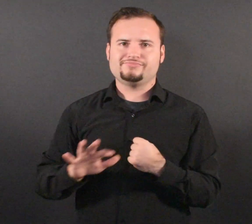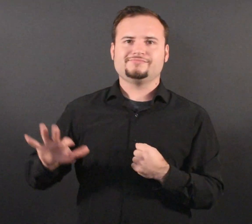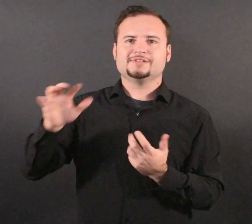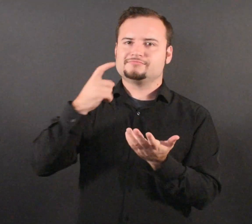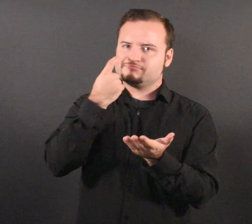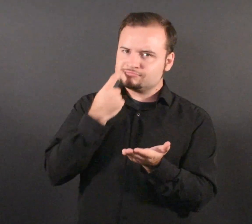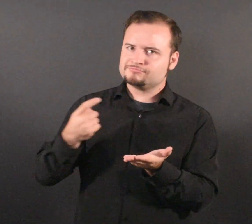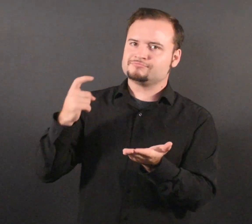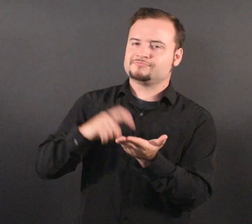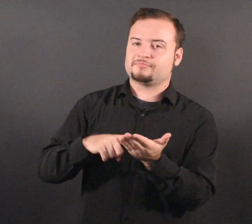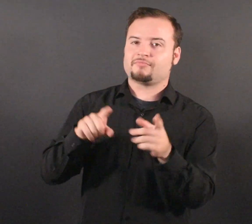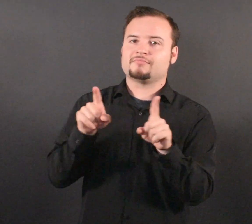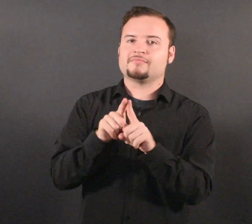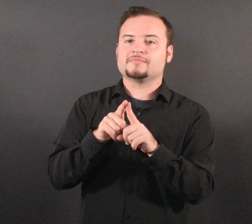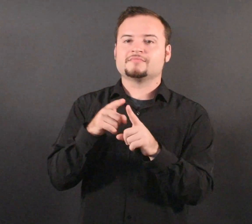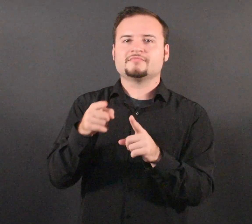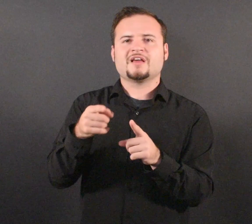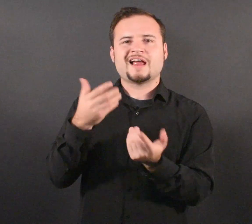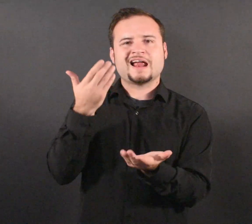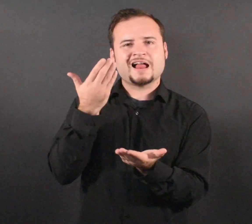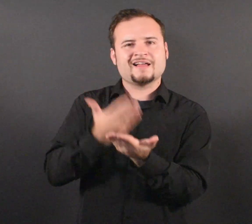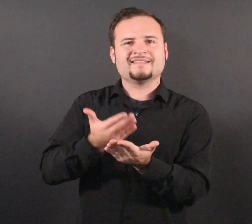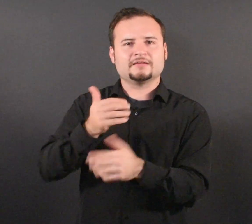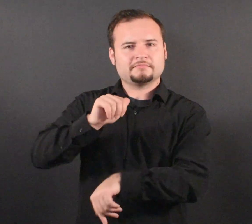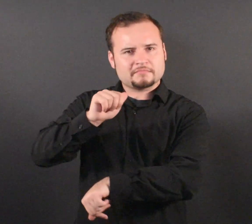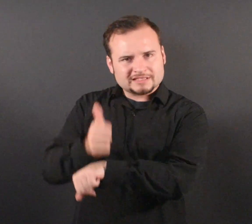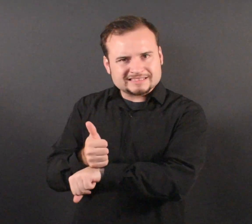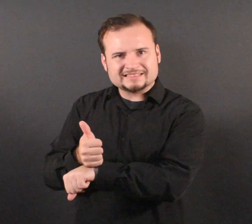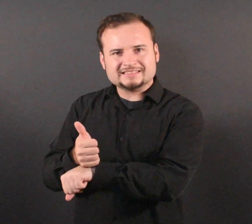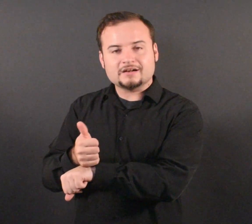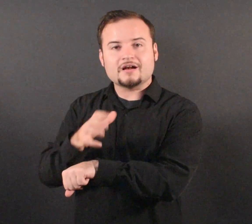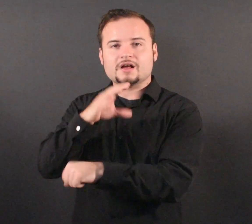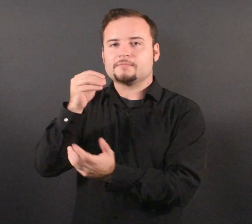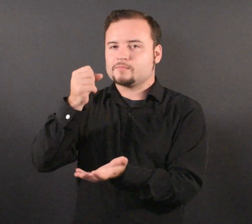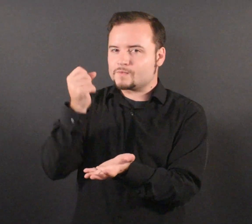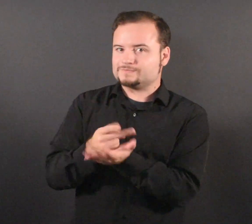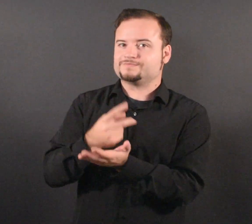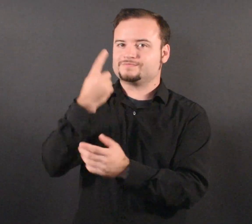as evidence-based and approved for Minnesota PrEP.